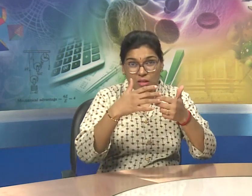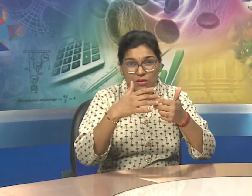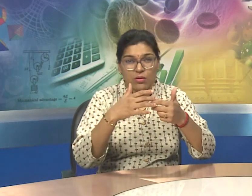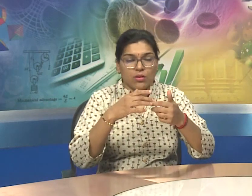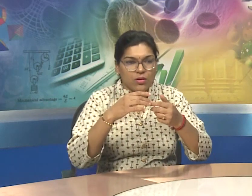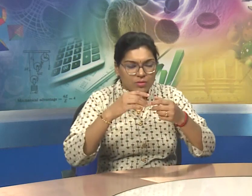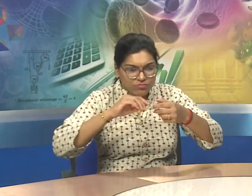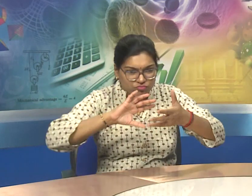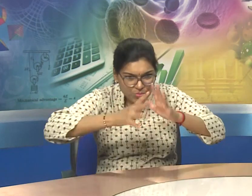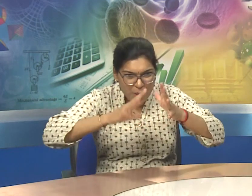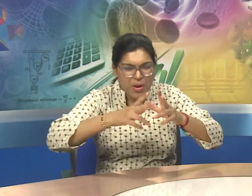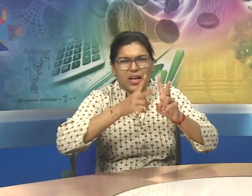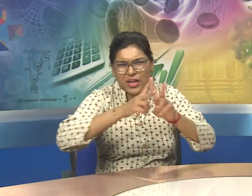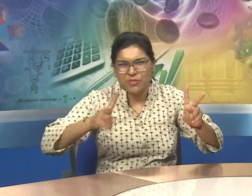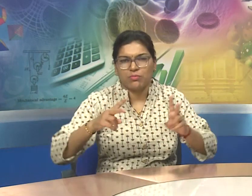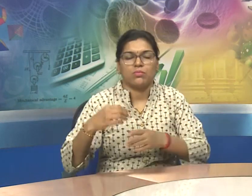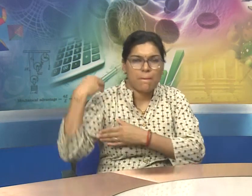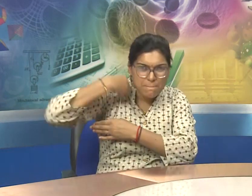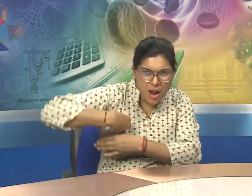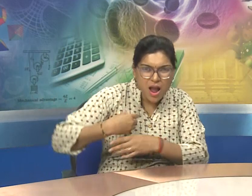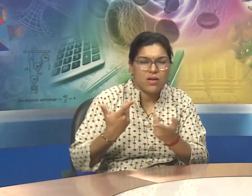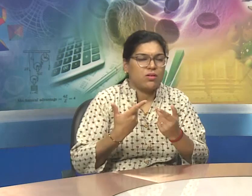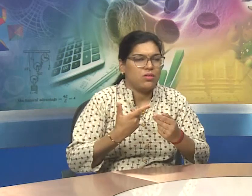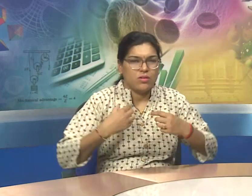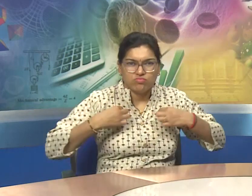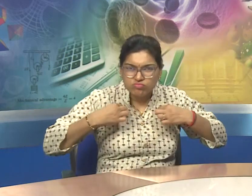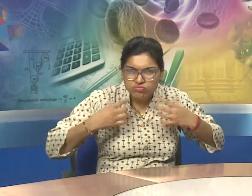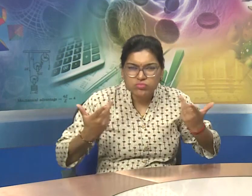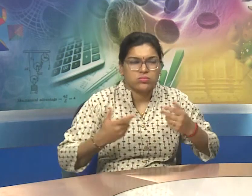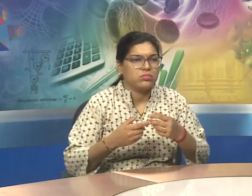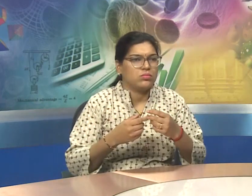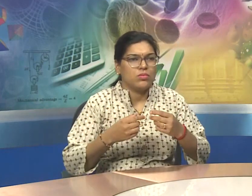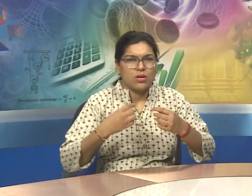And all the handicrafts board and the NGOs,